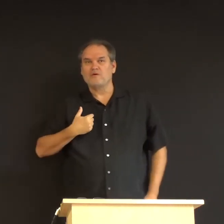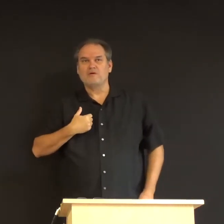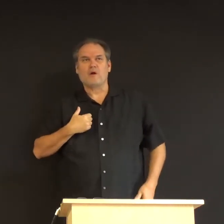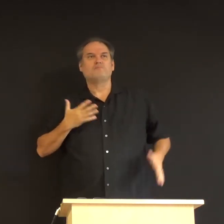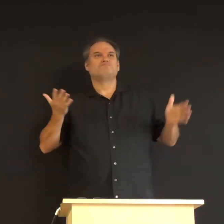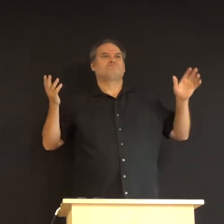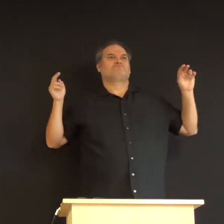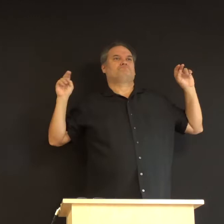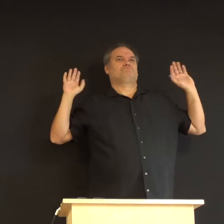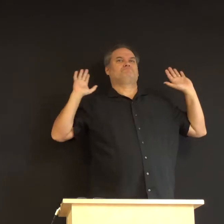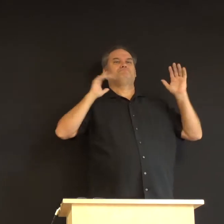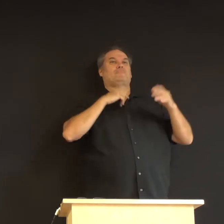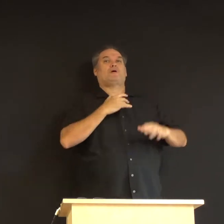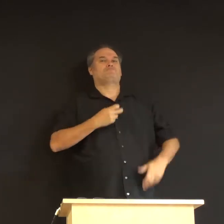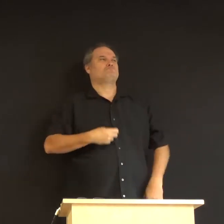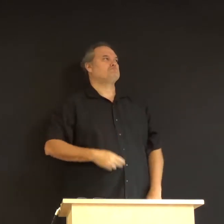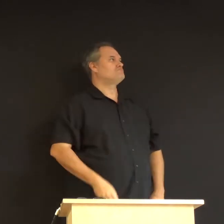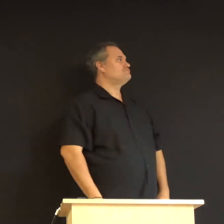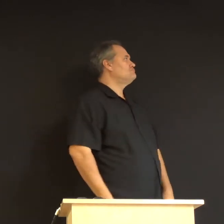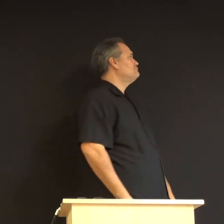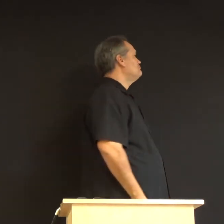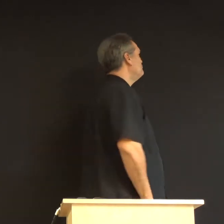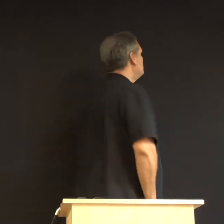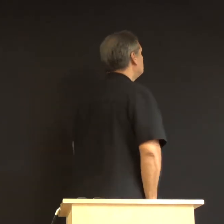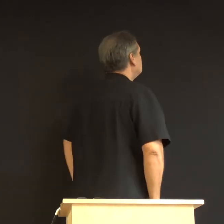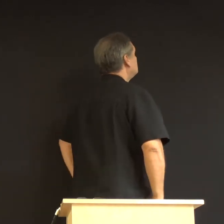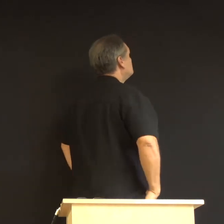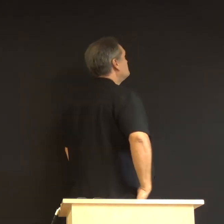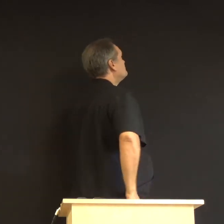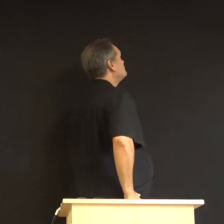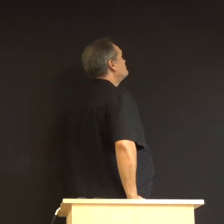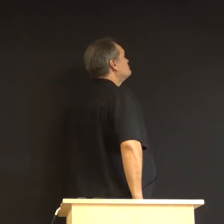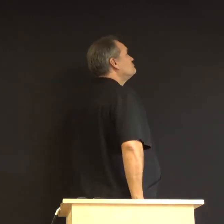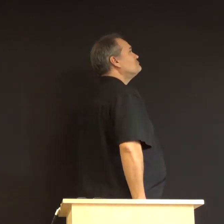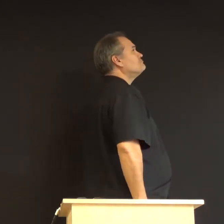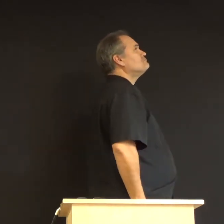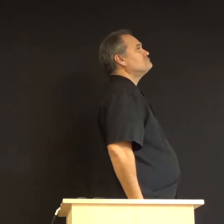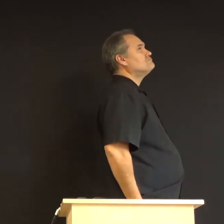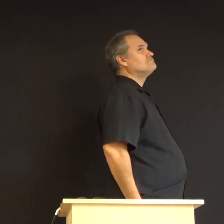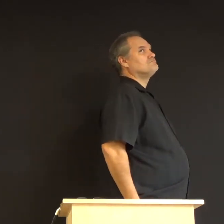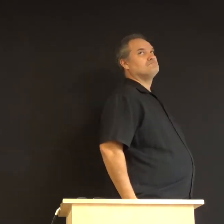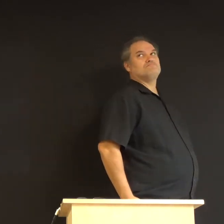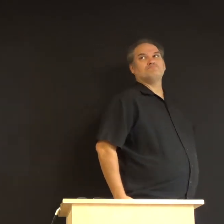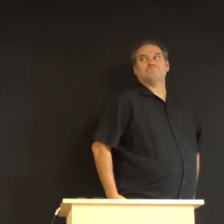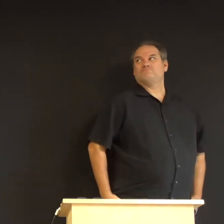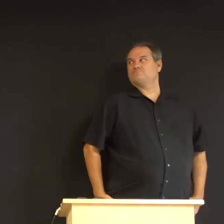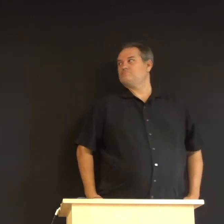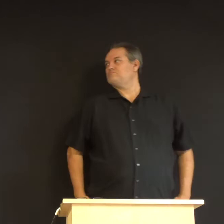If I see it happen, that I ignore it and I turn away and I don't report, I don't do anything about